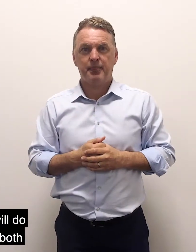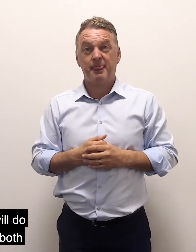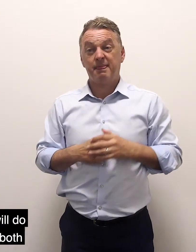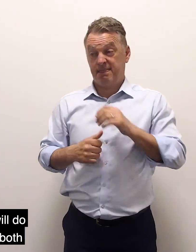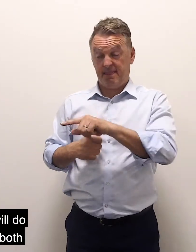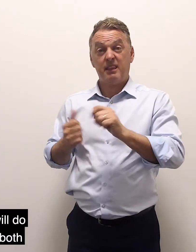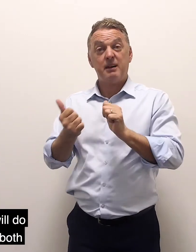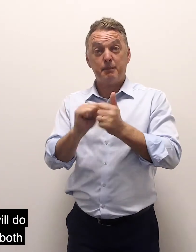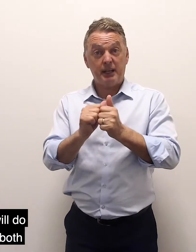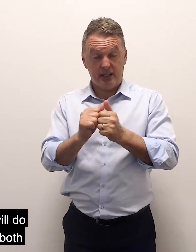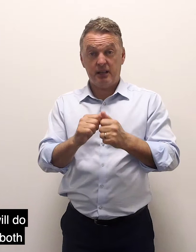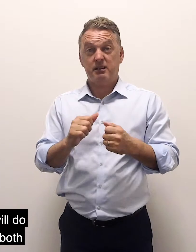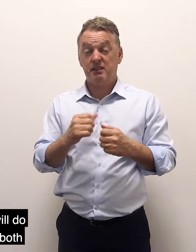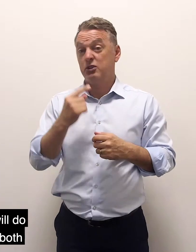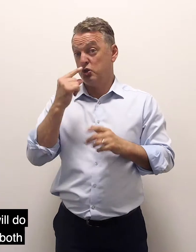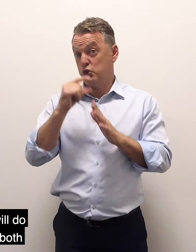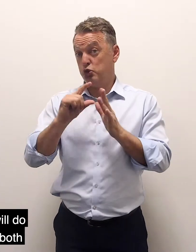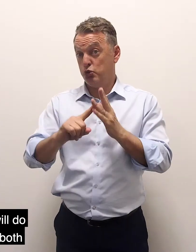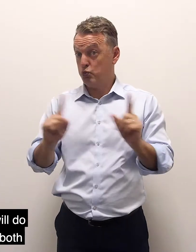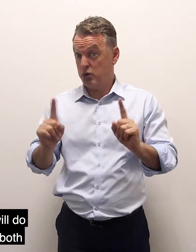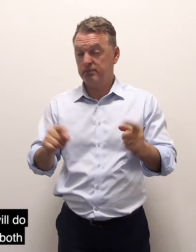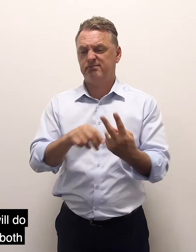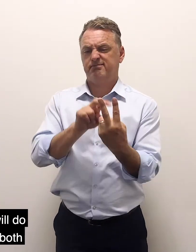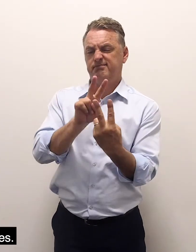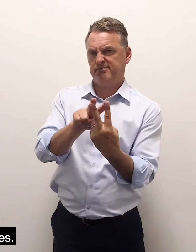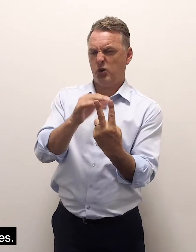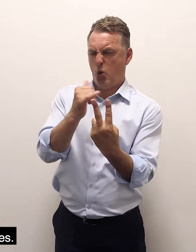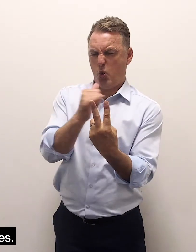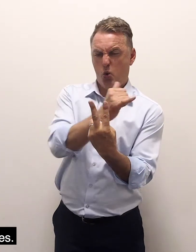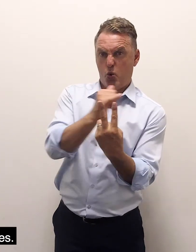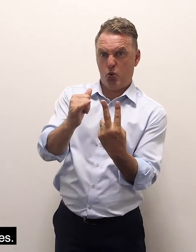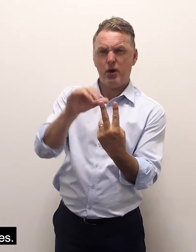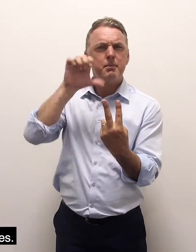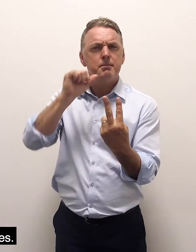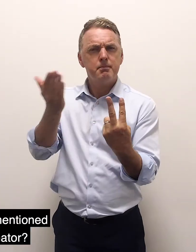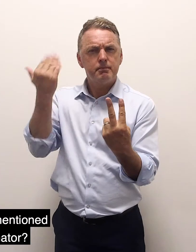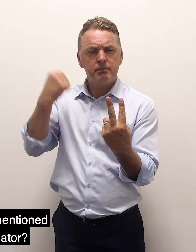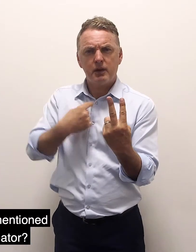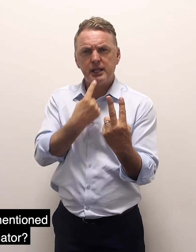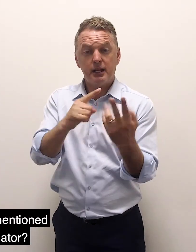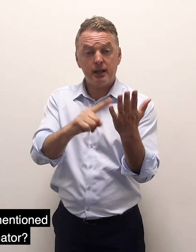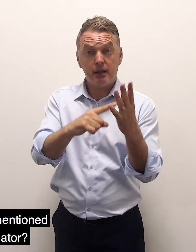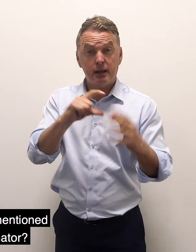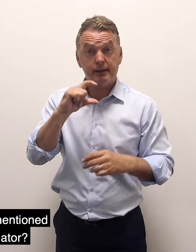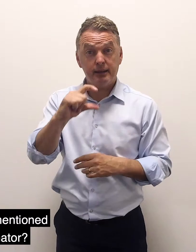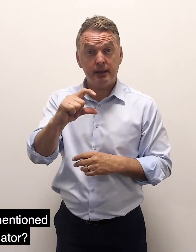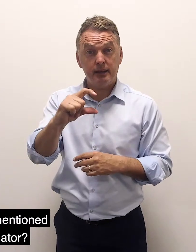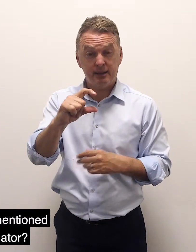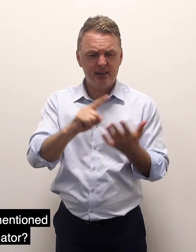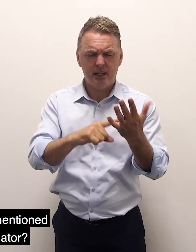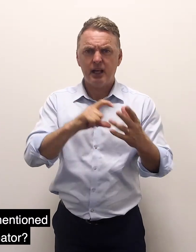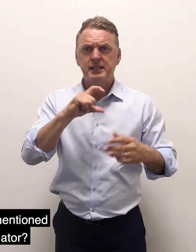Those partners will do one or other or both of two main roles. Do you remember I mentioned local